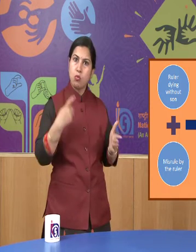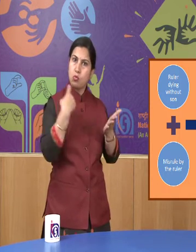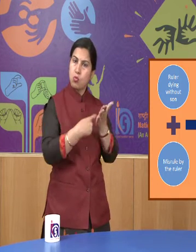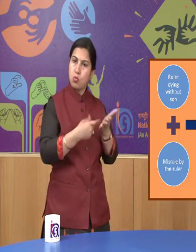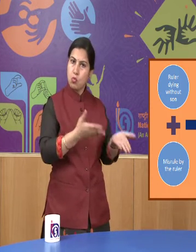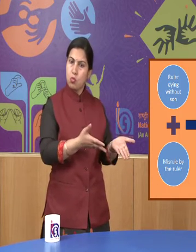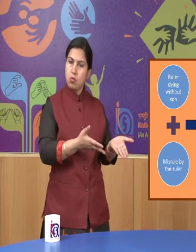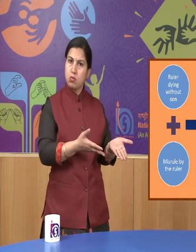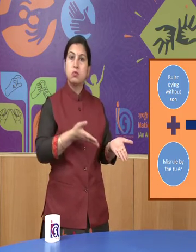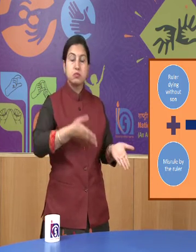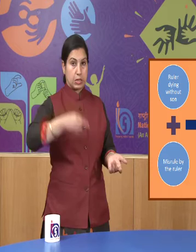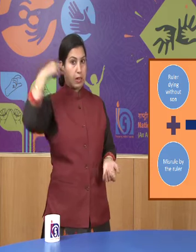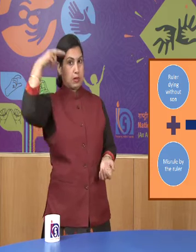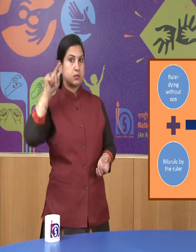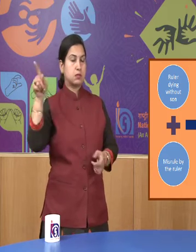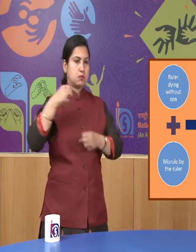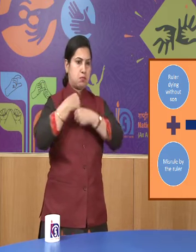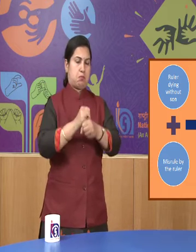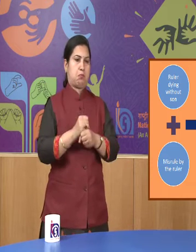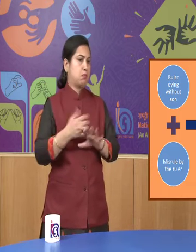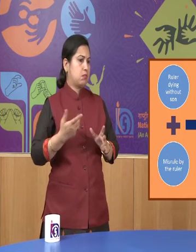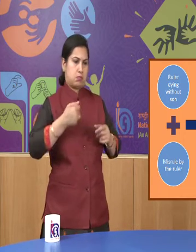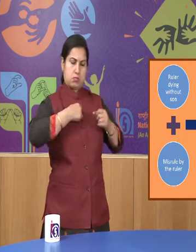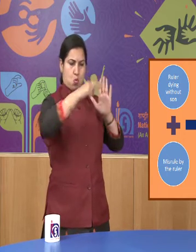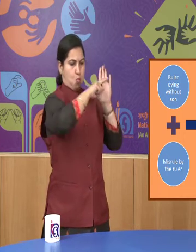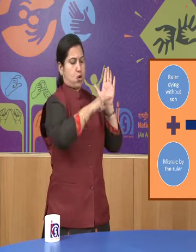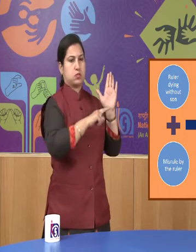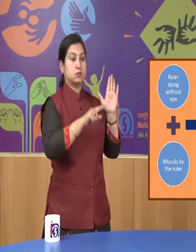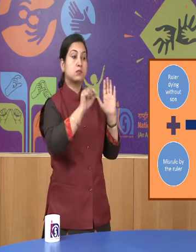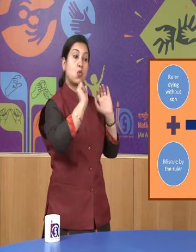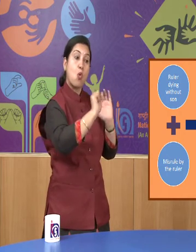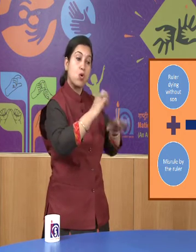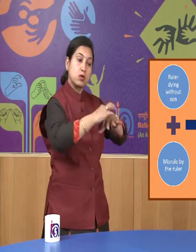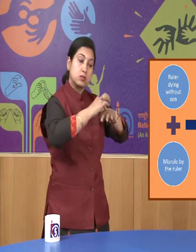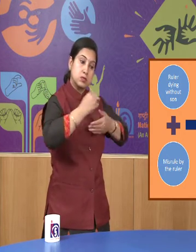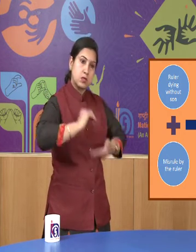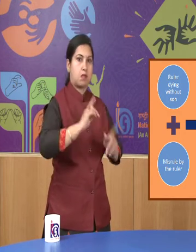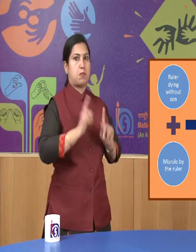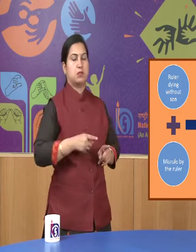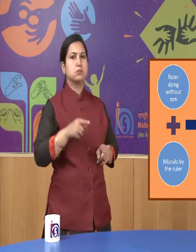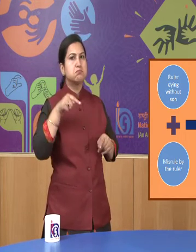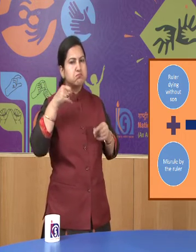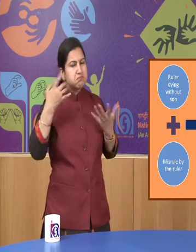By giving this reason, British annexed states